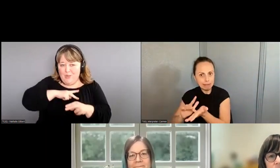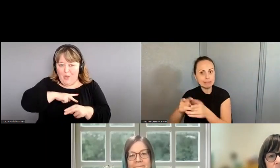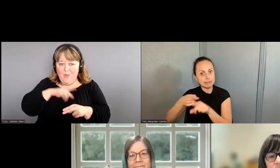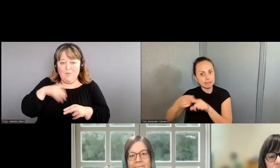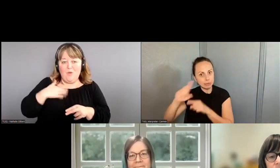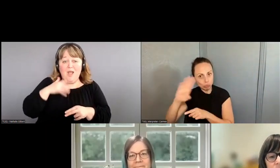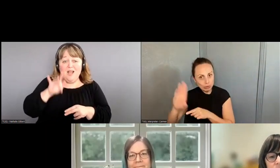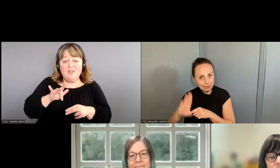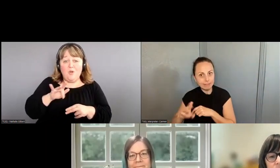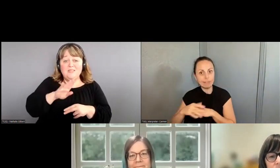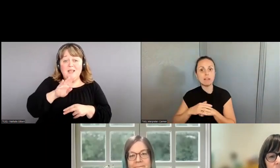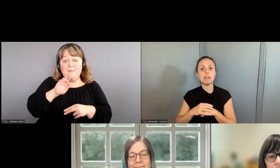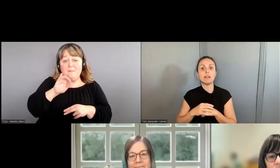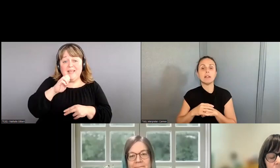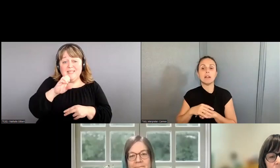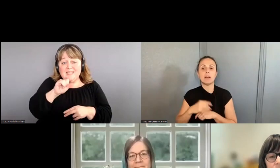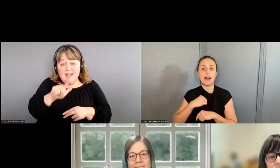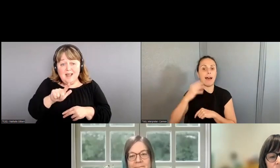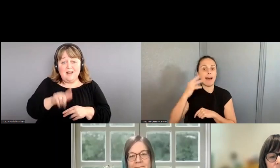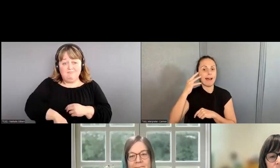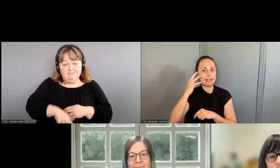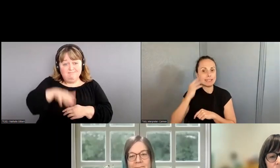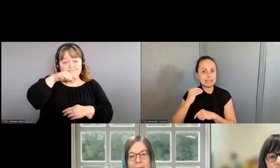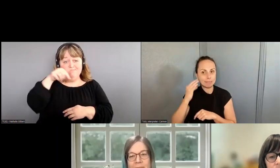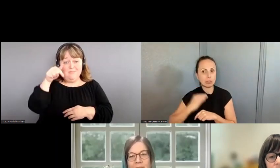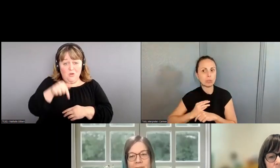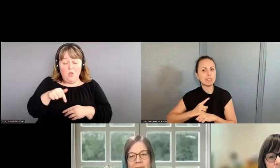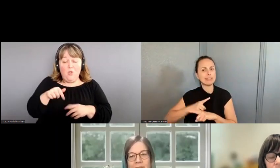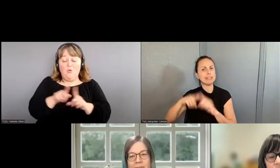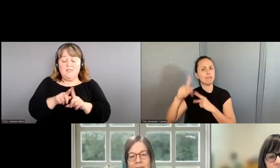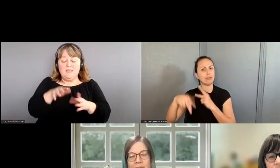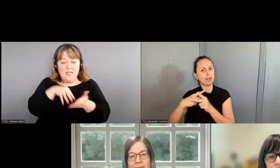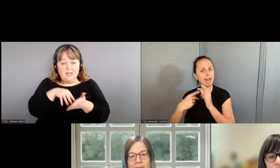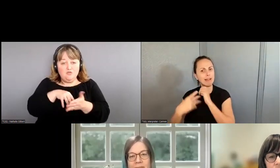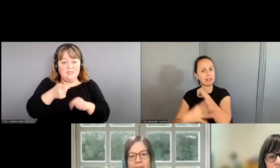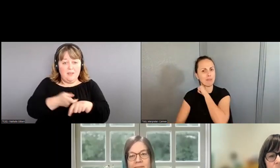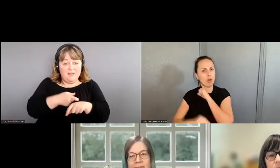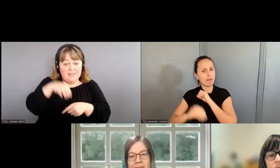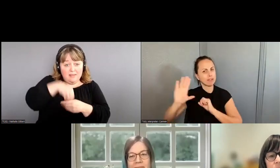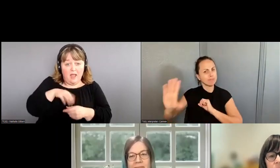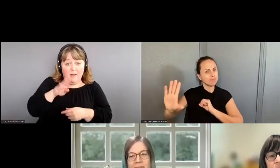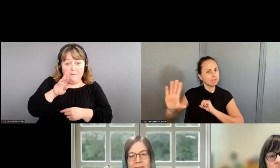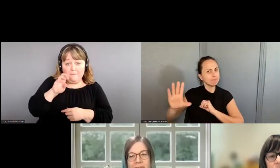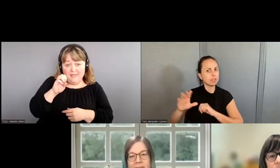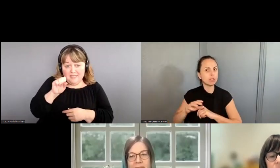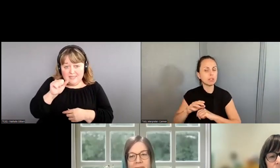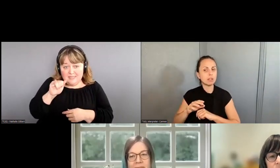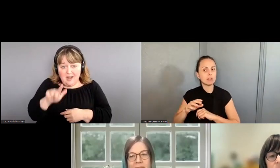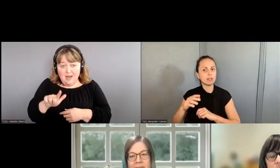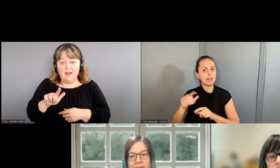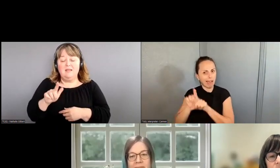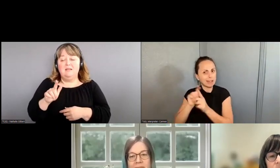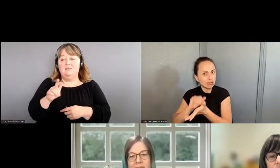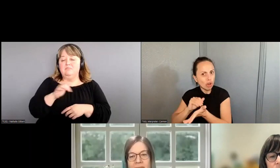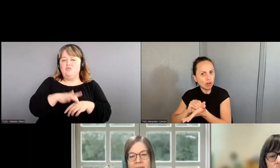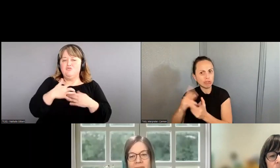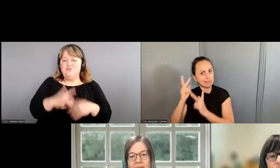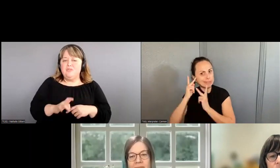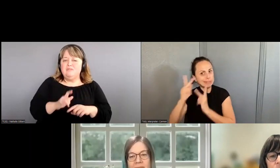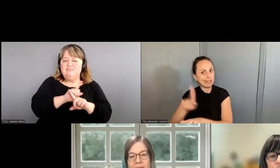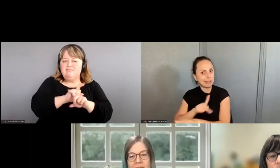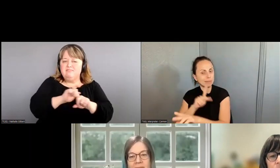and experienced different types of poverties there as a physician, seeing